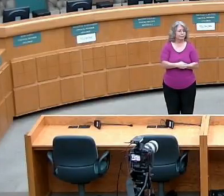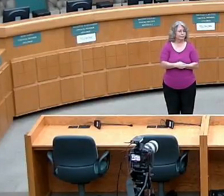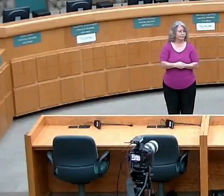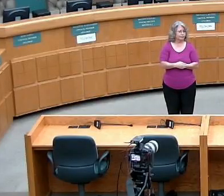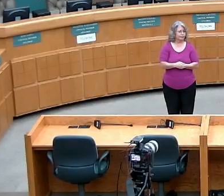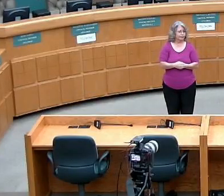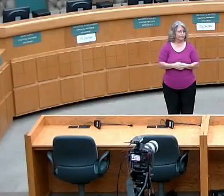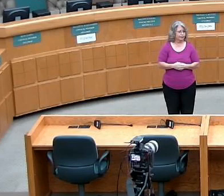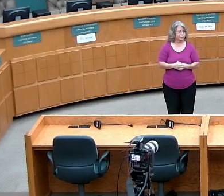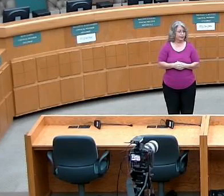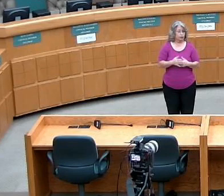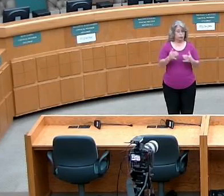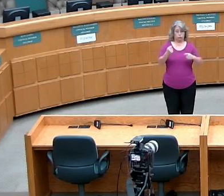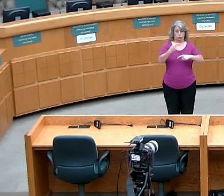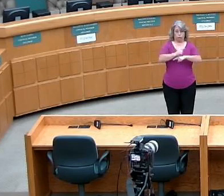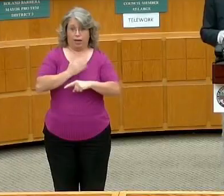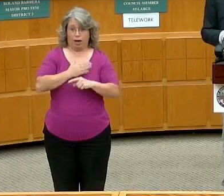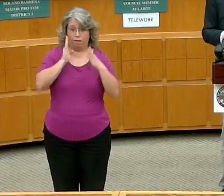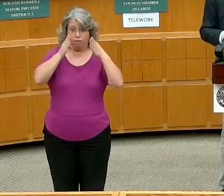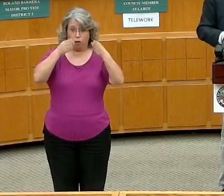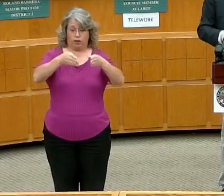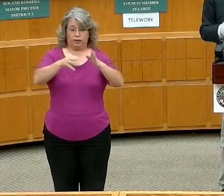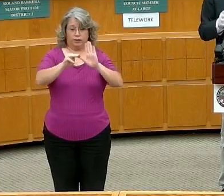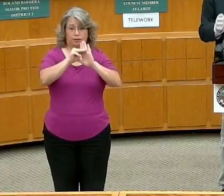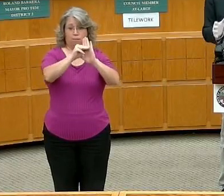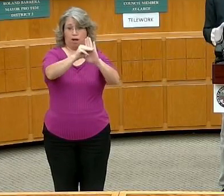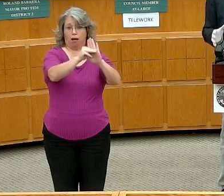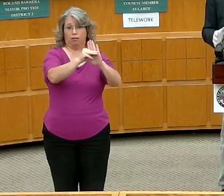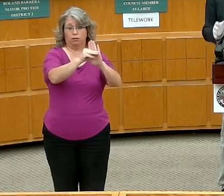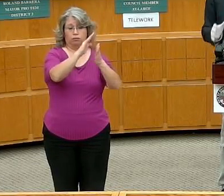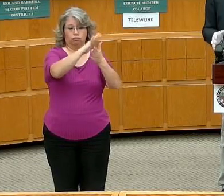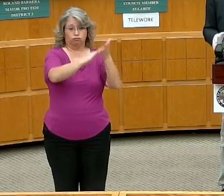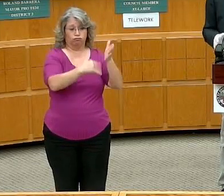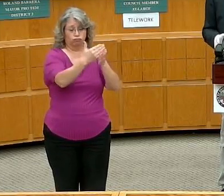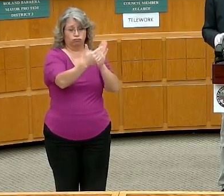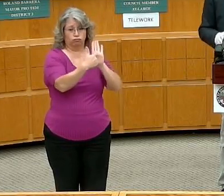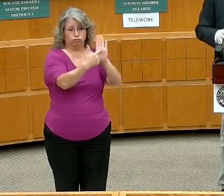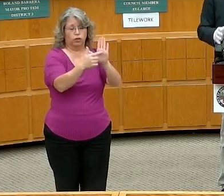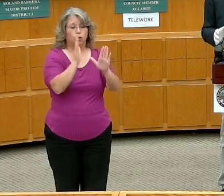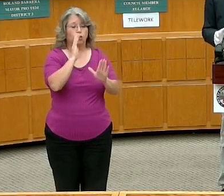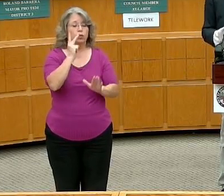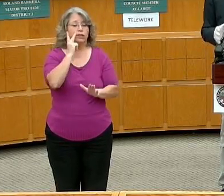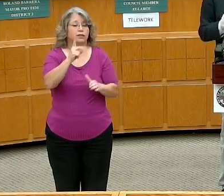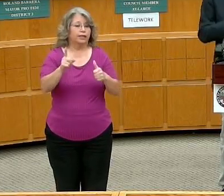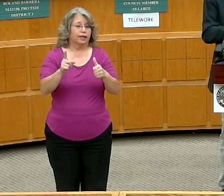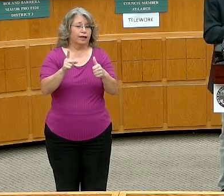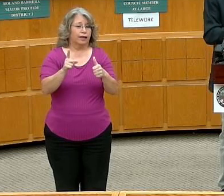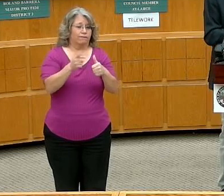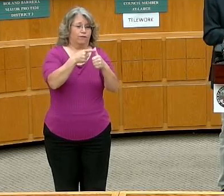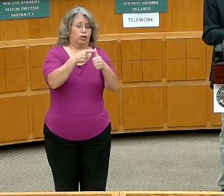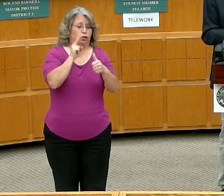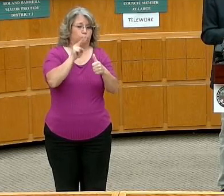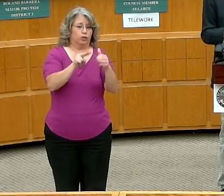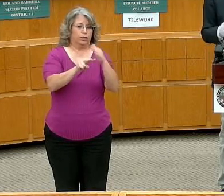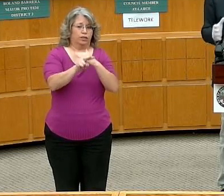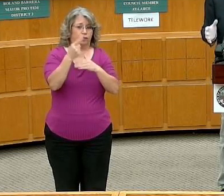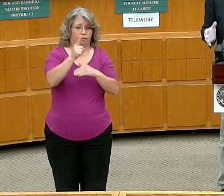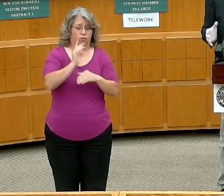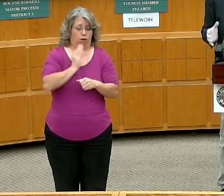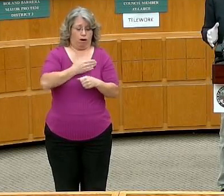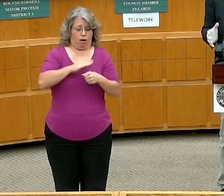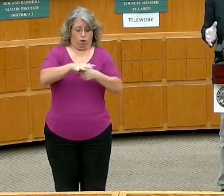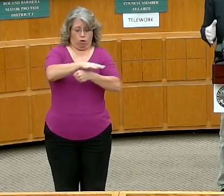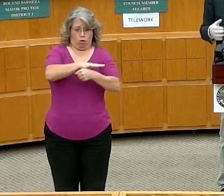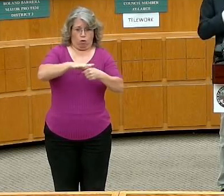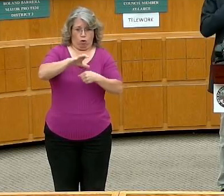the focus today is modeling. So you're going to see the first prediction just for the coastal bend. And we went for the